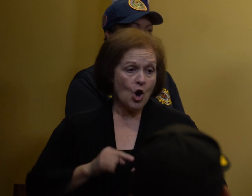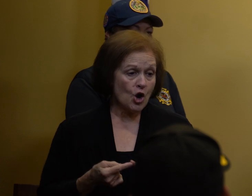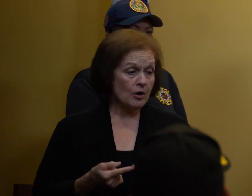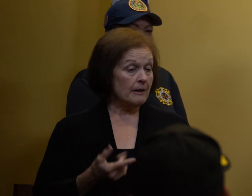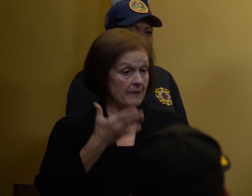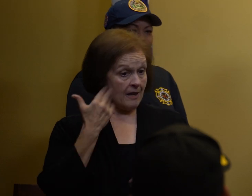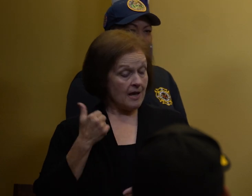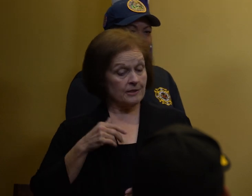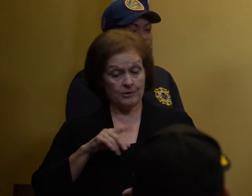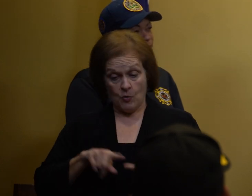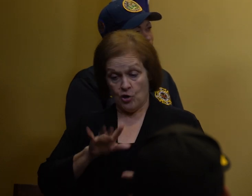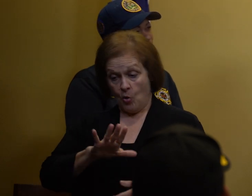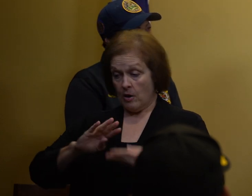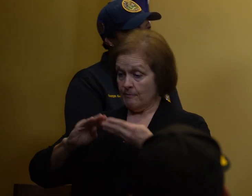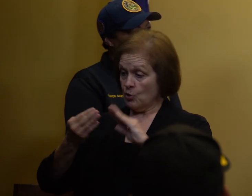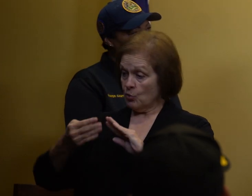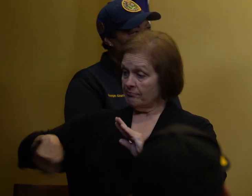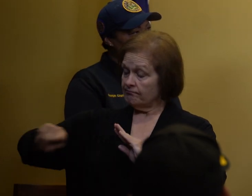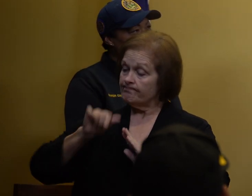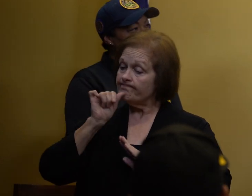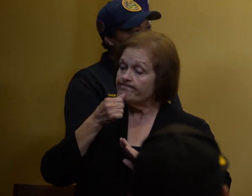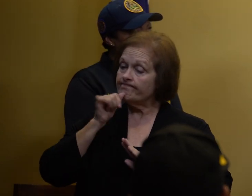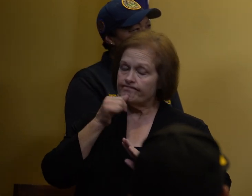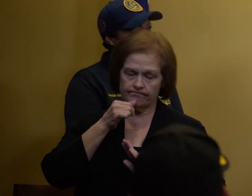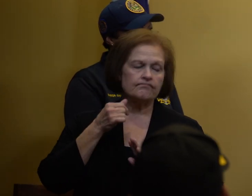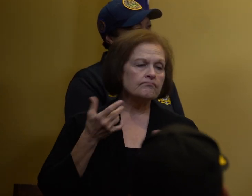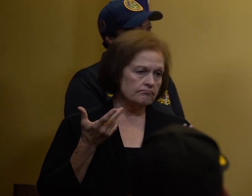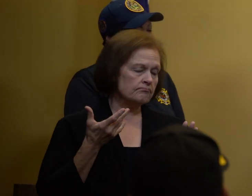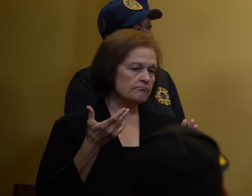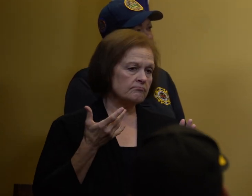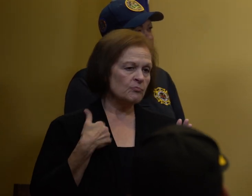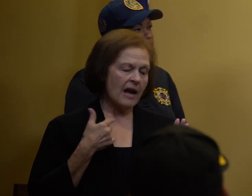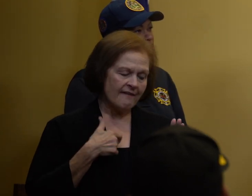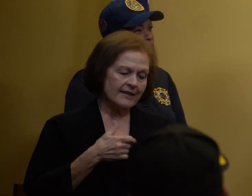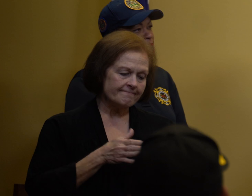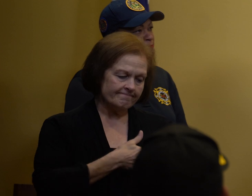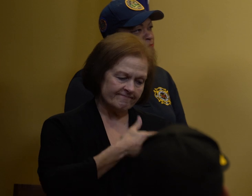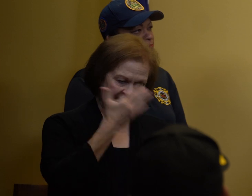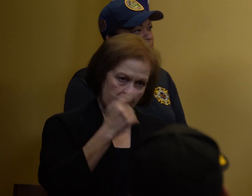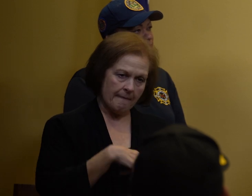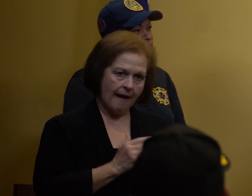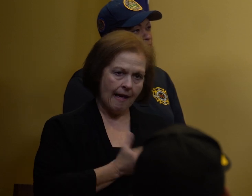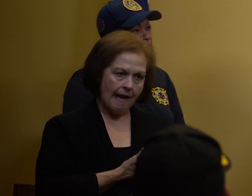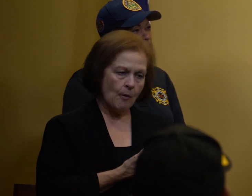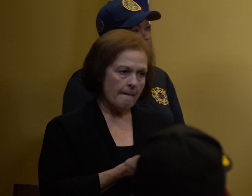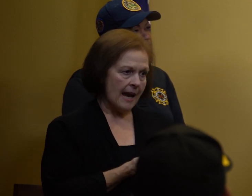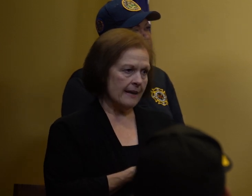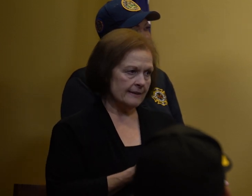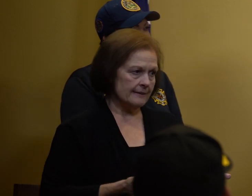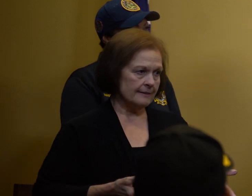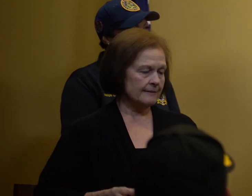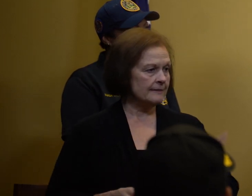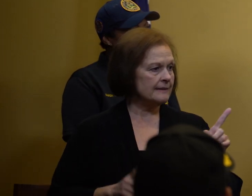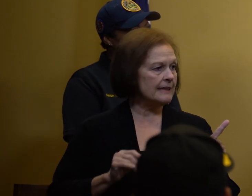because when your community hurts, it's time for us to get over whatever our pain is. Deliver Jeffrey Kelly,